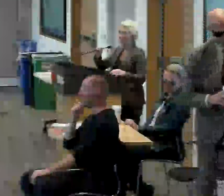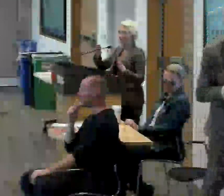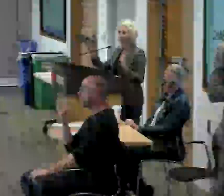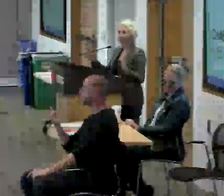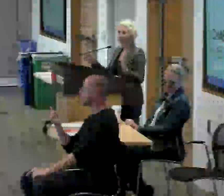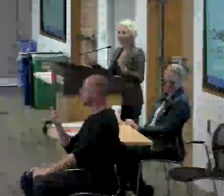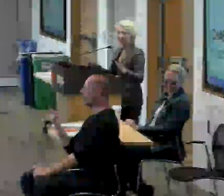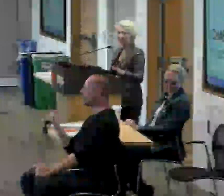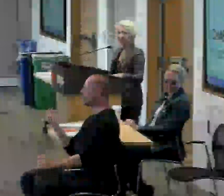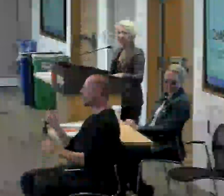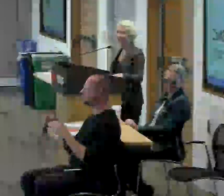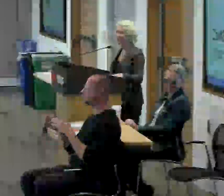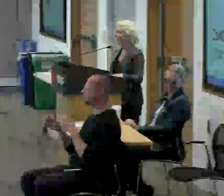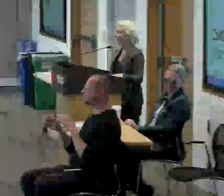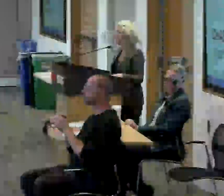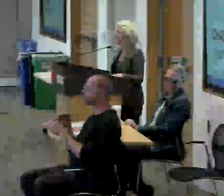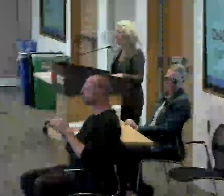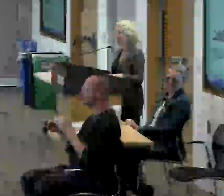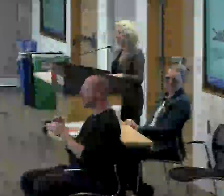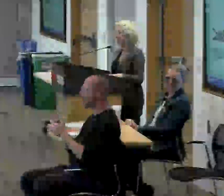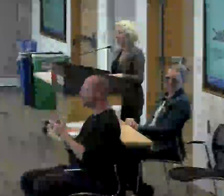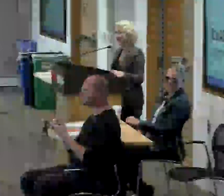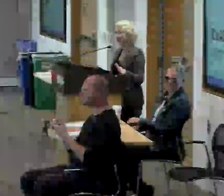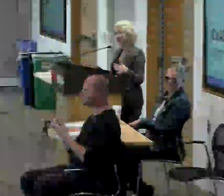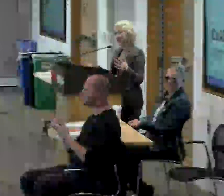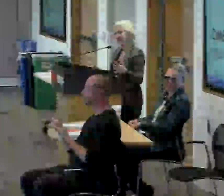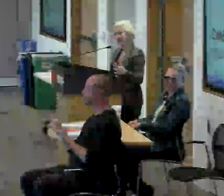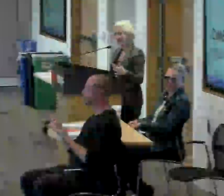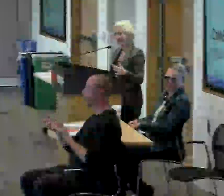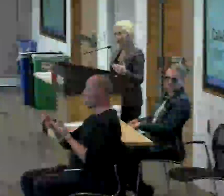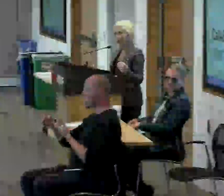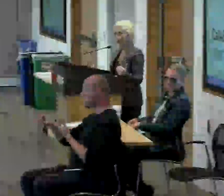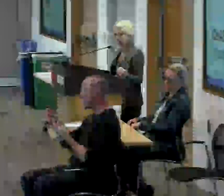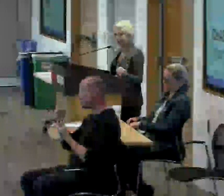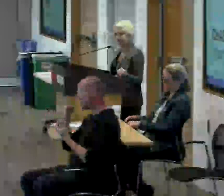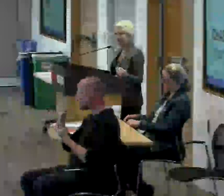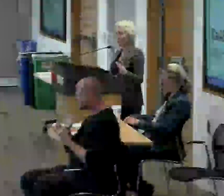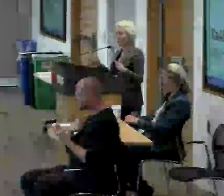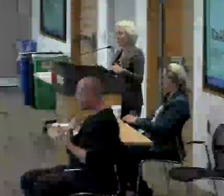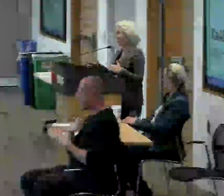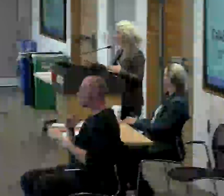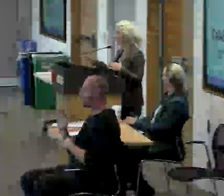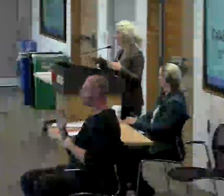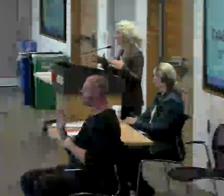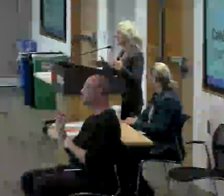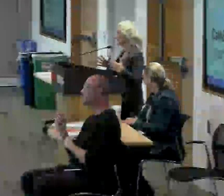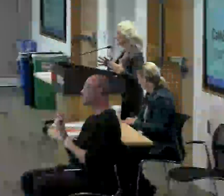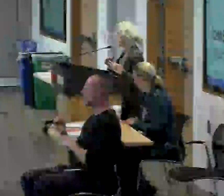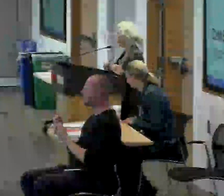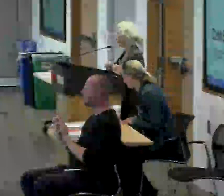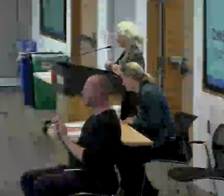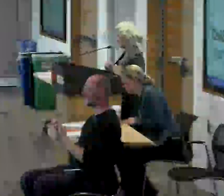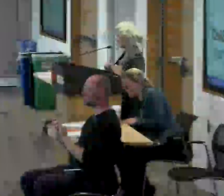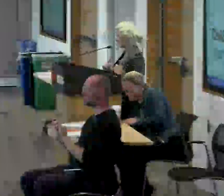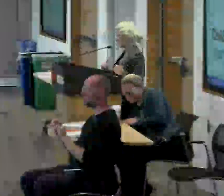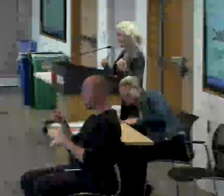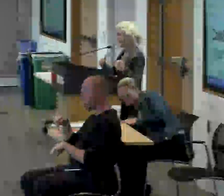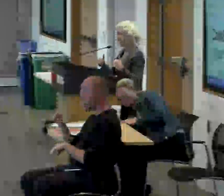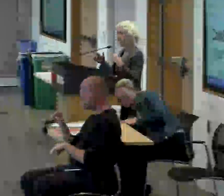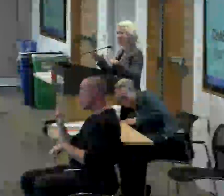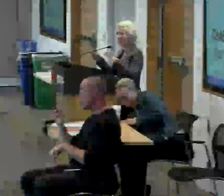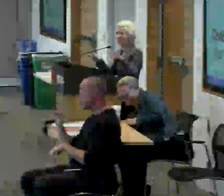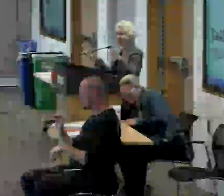to describe, for those that maybe cannot see me, I'm 4'11", and podiums are not typically a friend of mine,